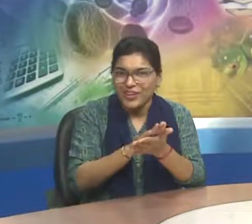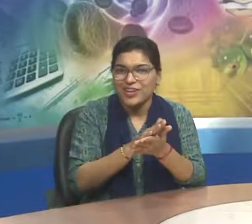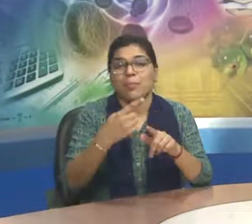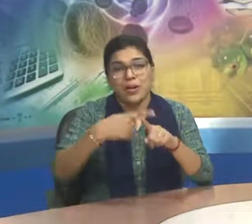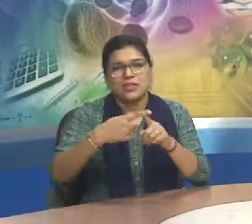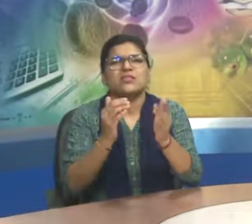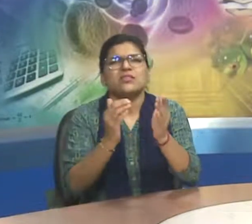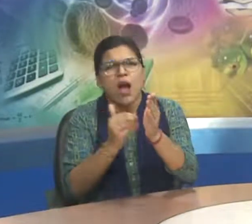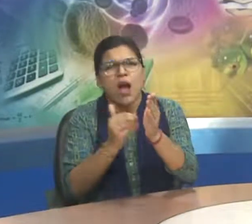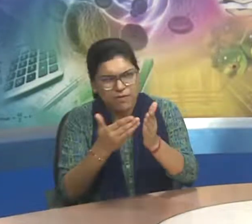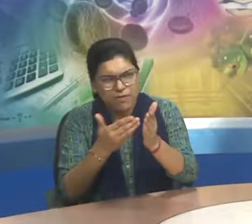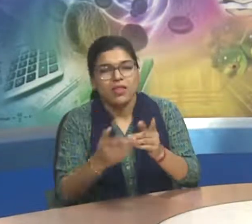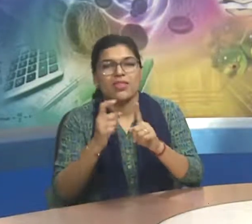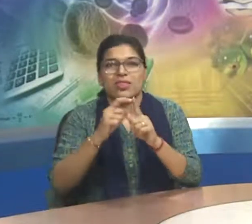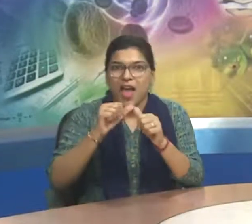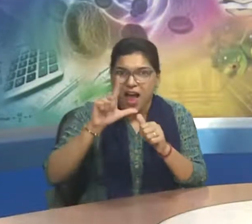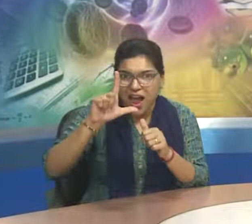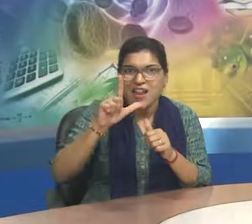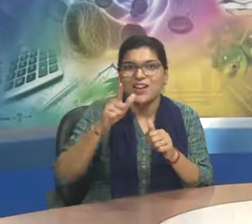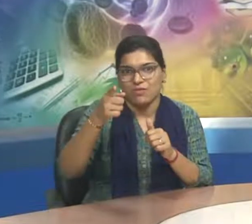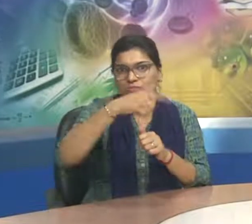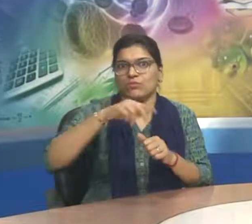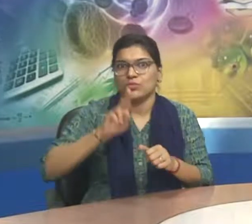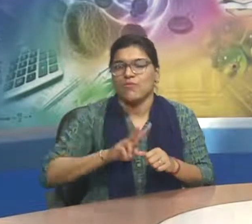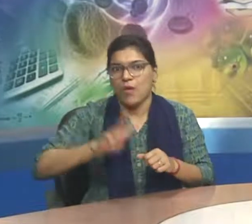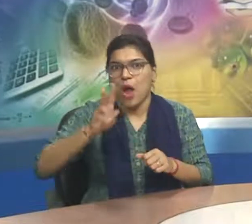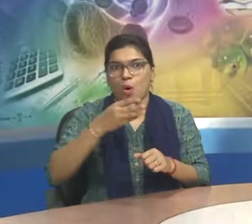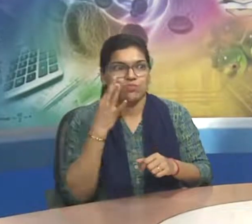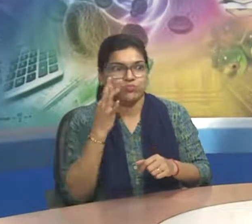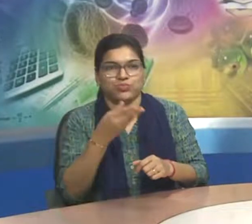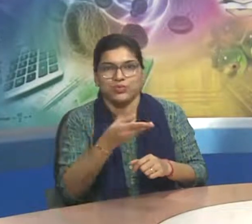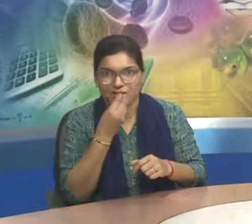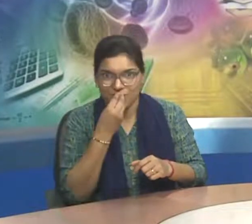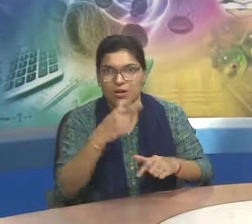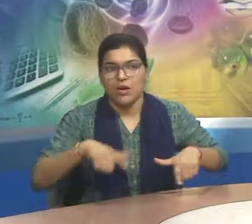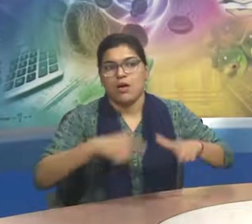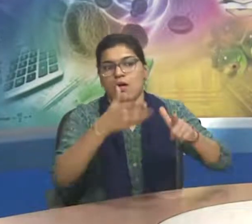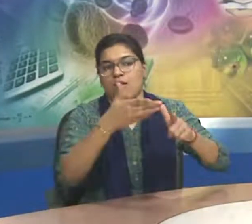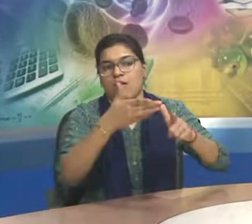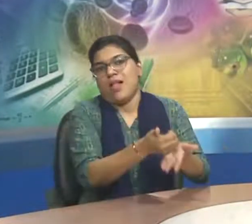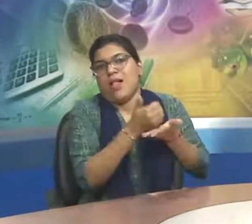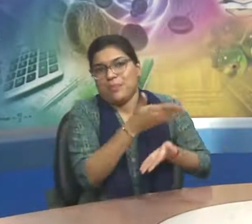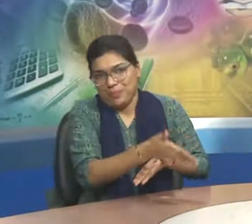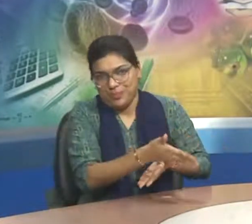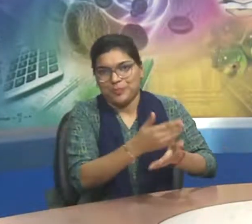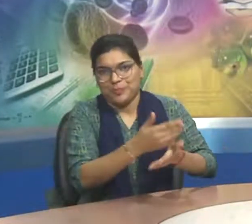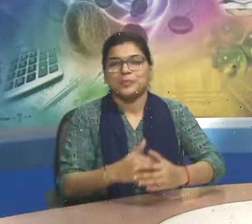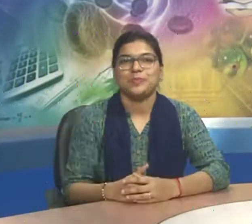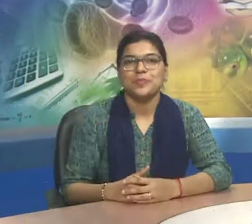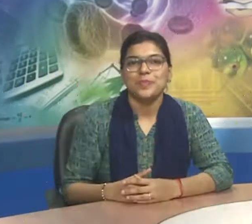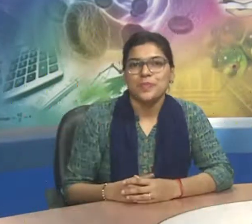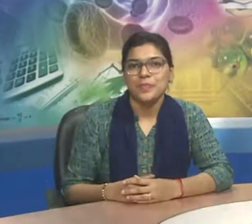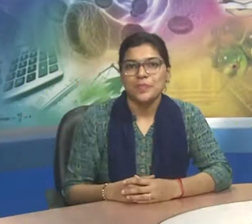And we all know that we need food for our survival.